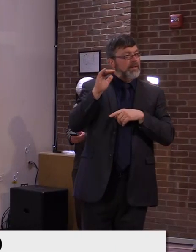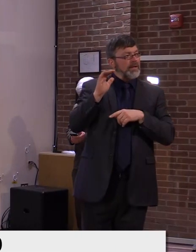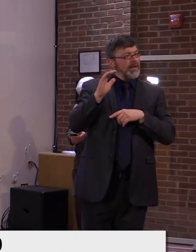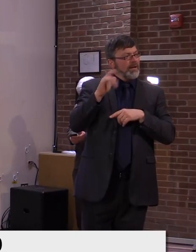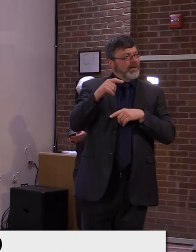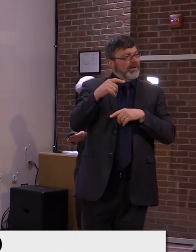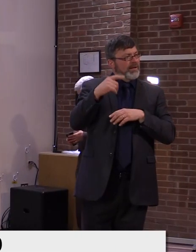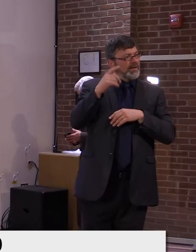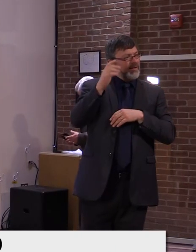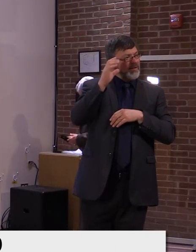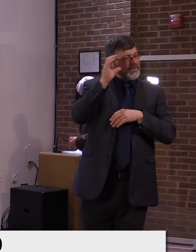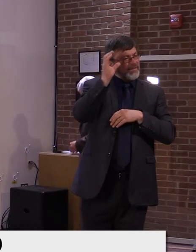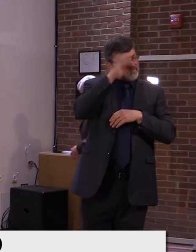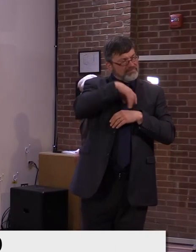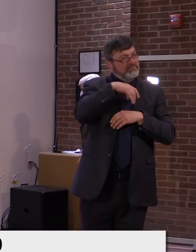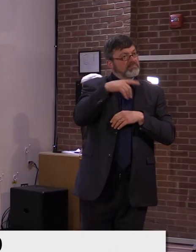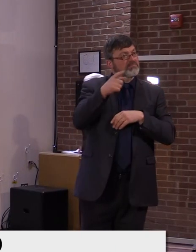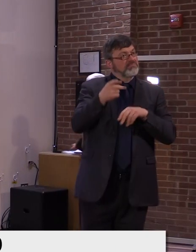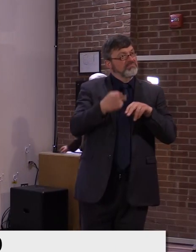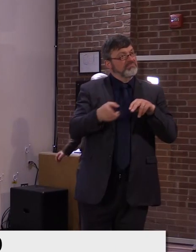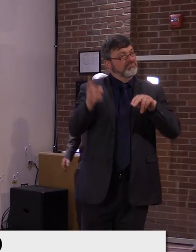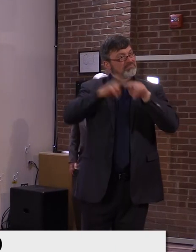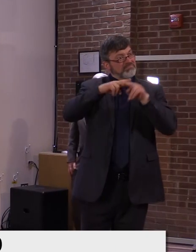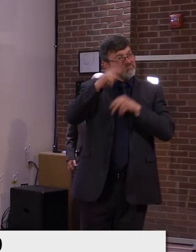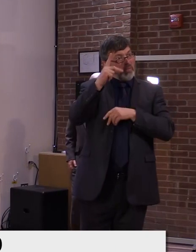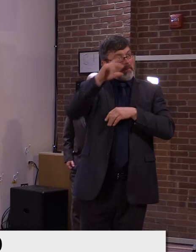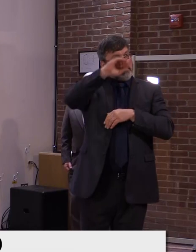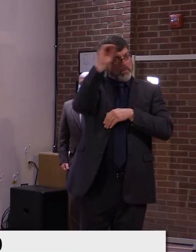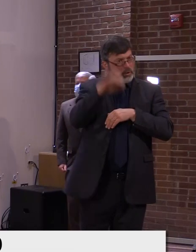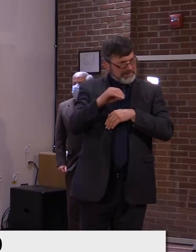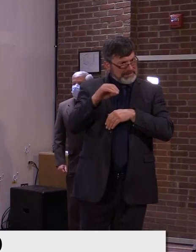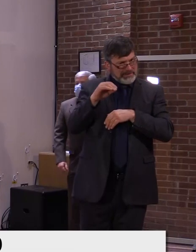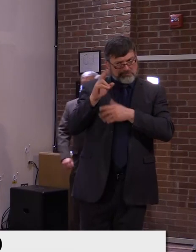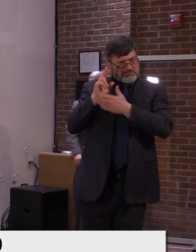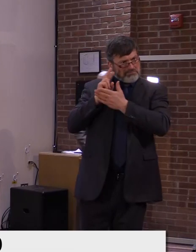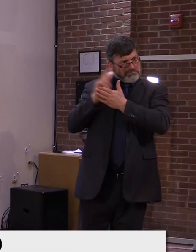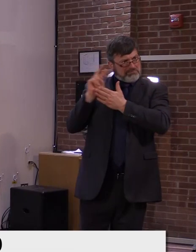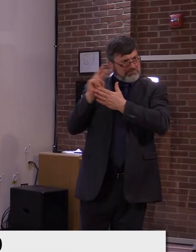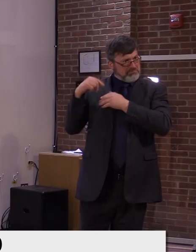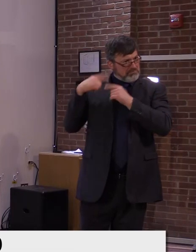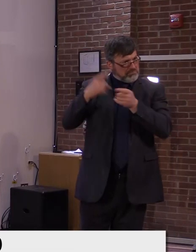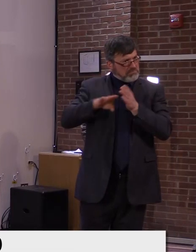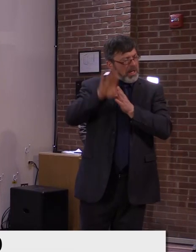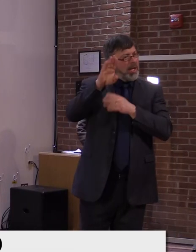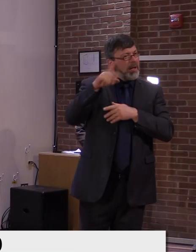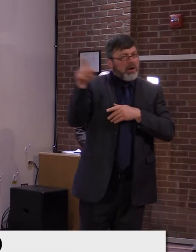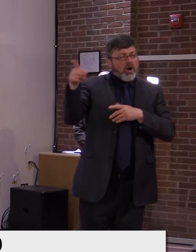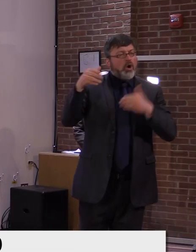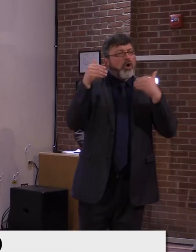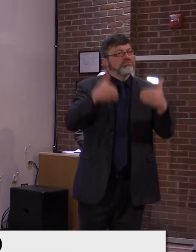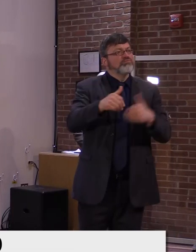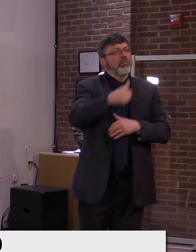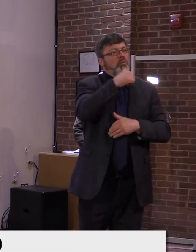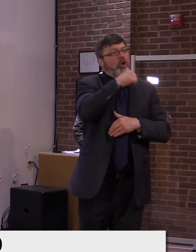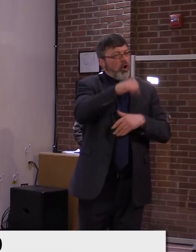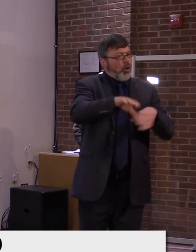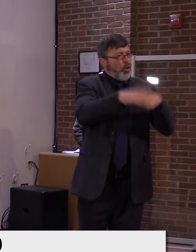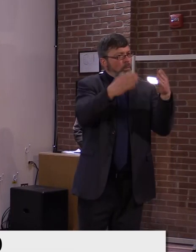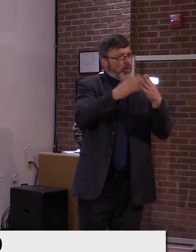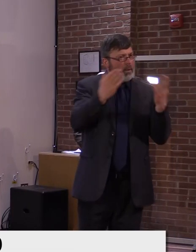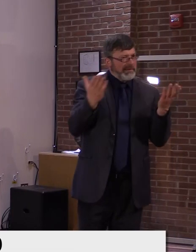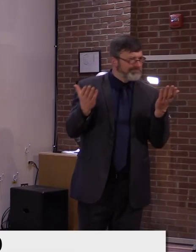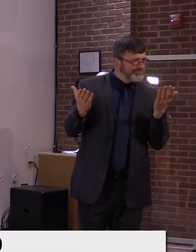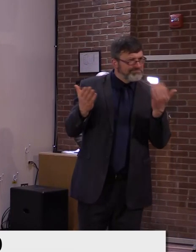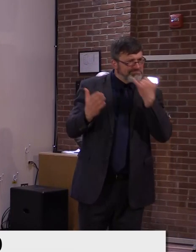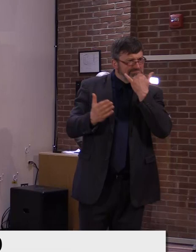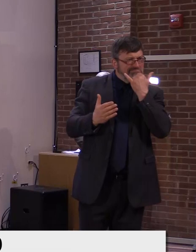up bars and social clubs. It just seems kind of productive to what we're trying to achieve by July 4th. Well, again, we